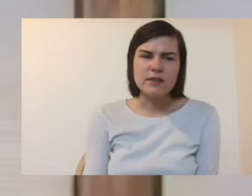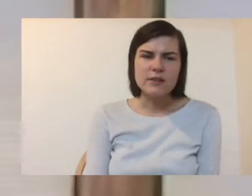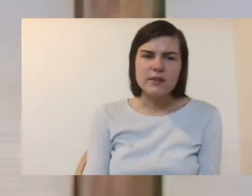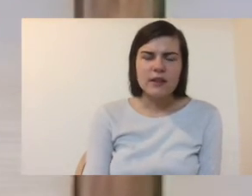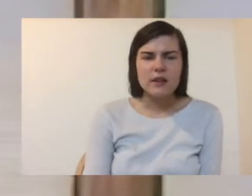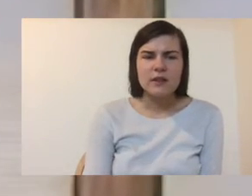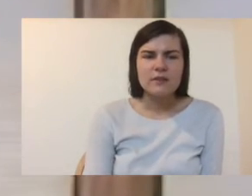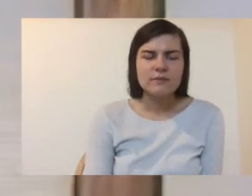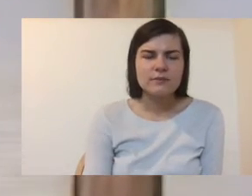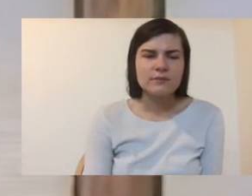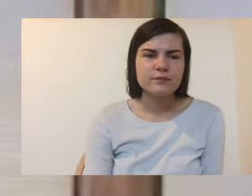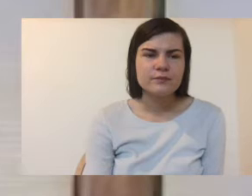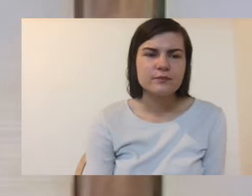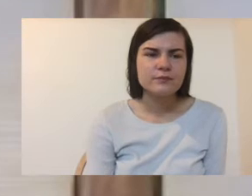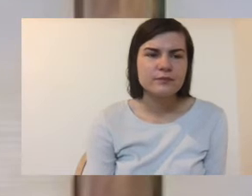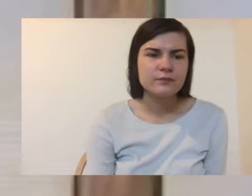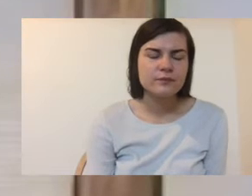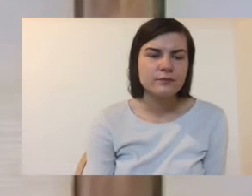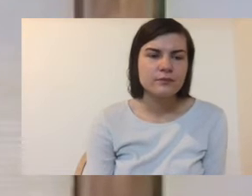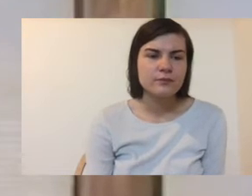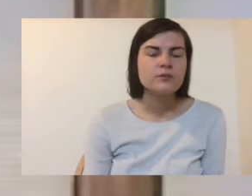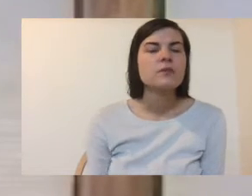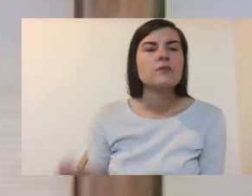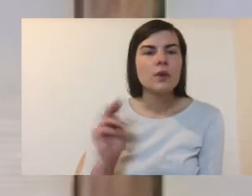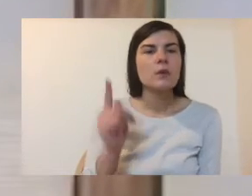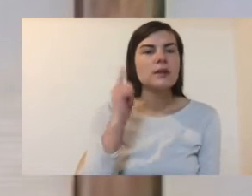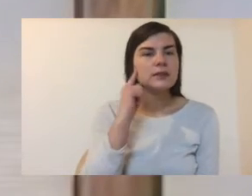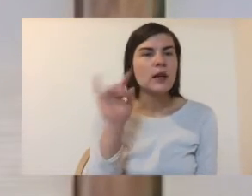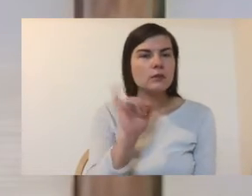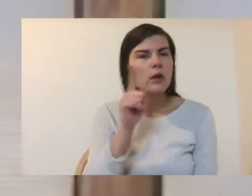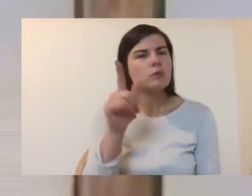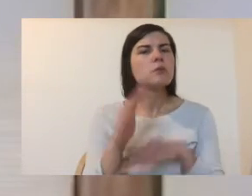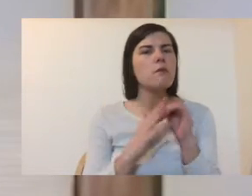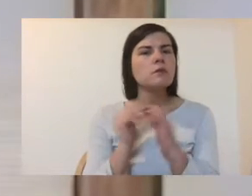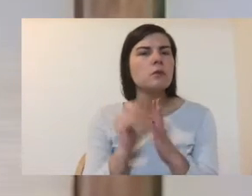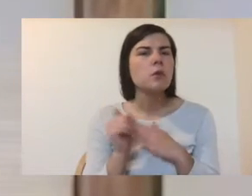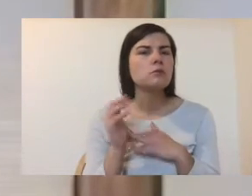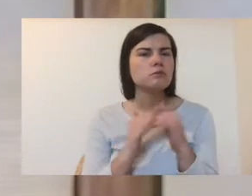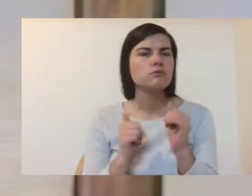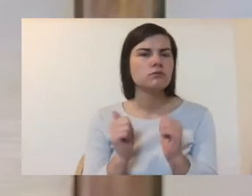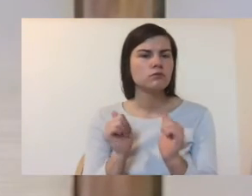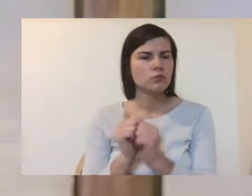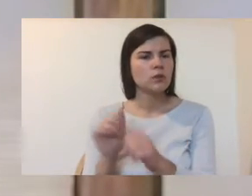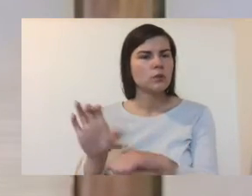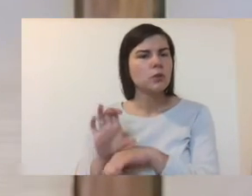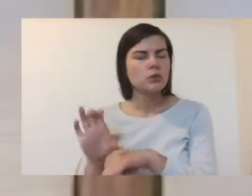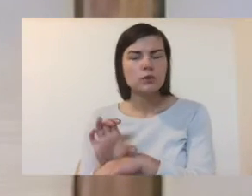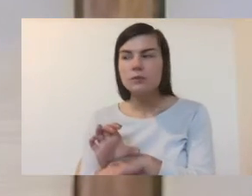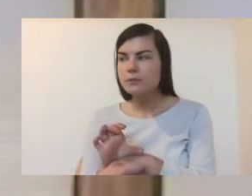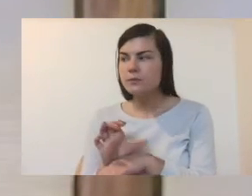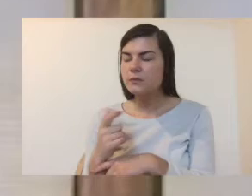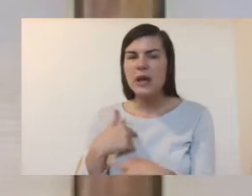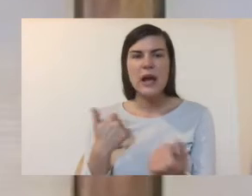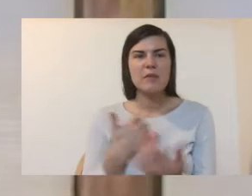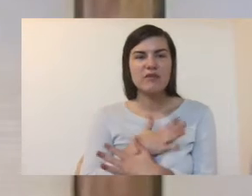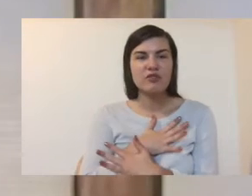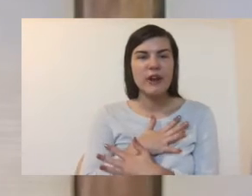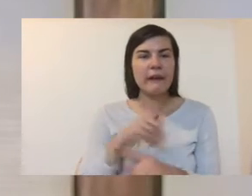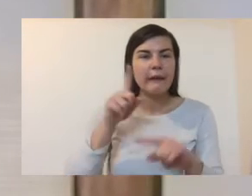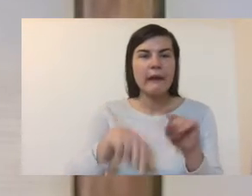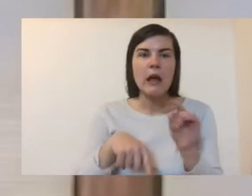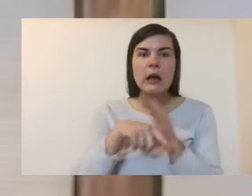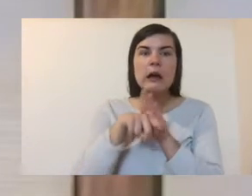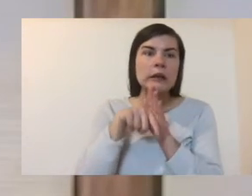Different things, I think. So it sounds like you're really pretty comfortable using the computer. I'm afraid we probably can't get